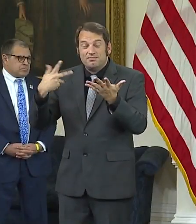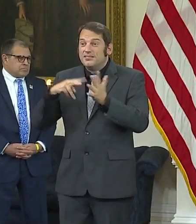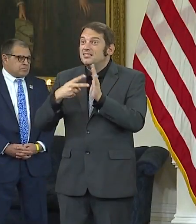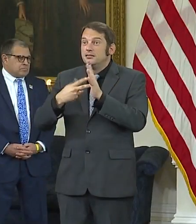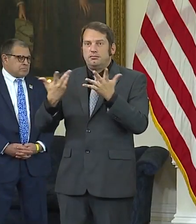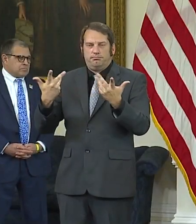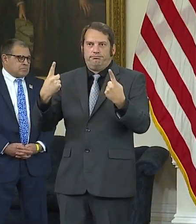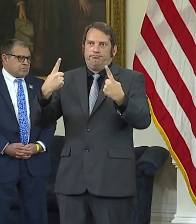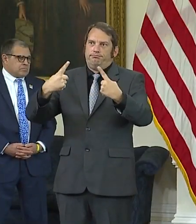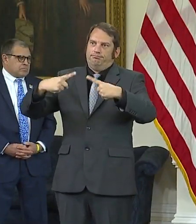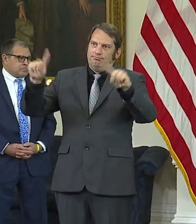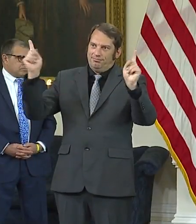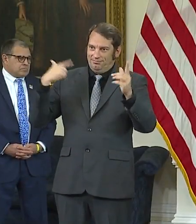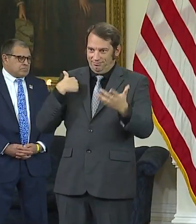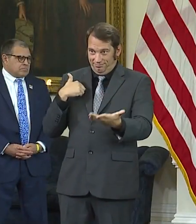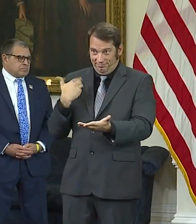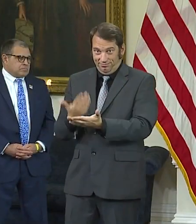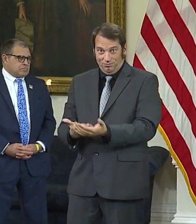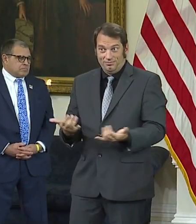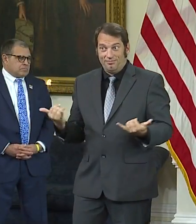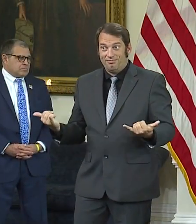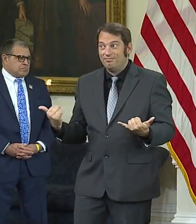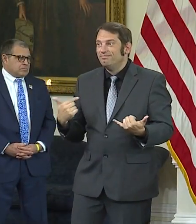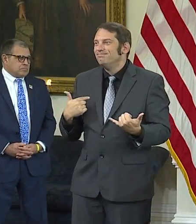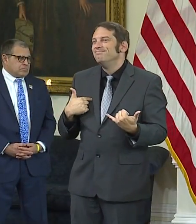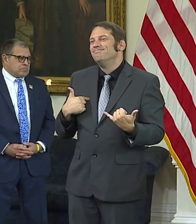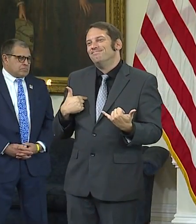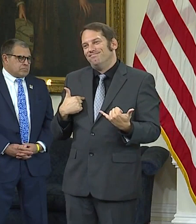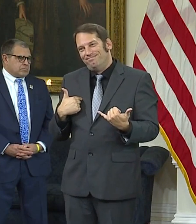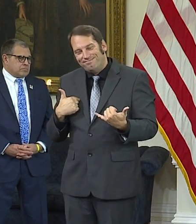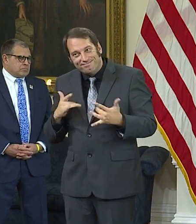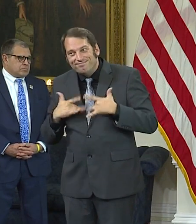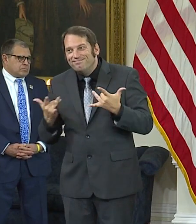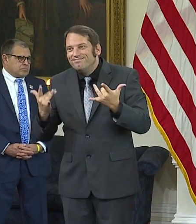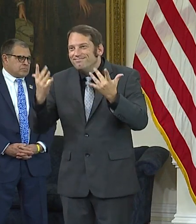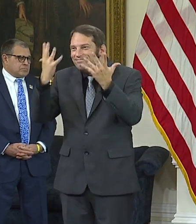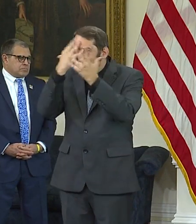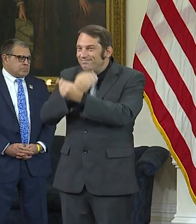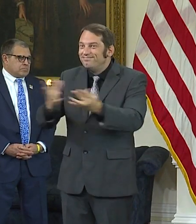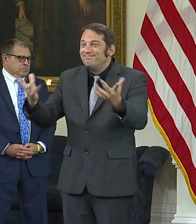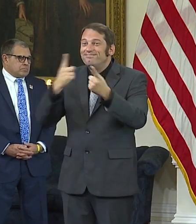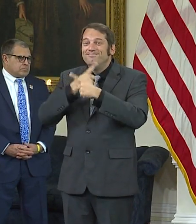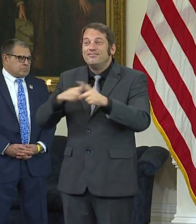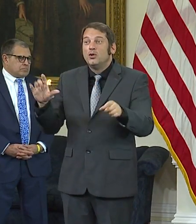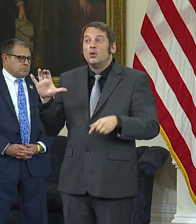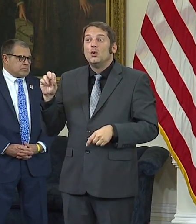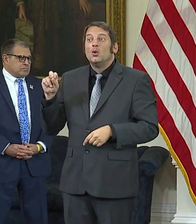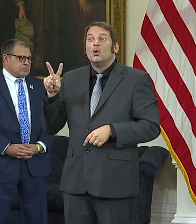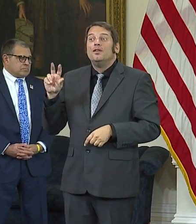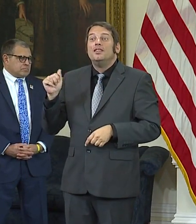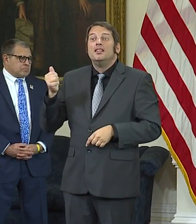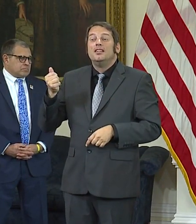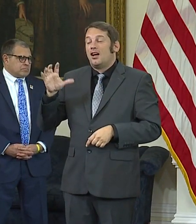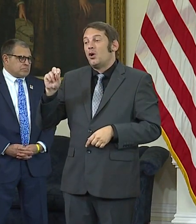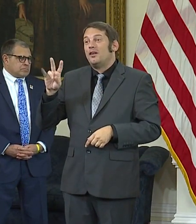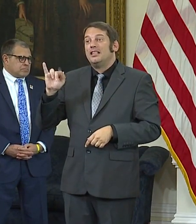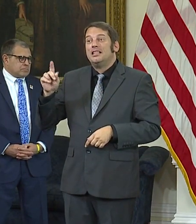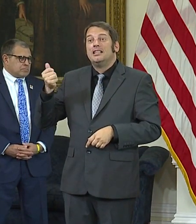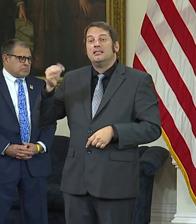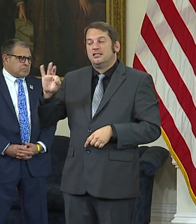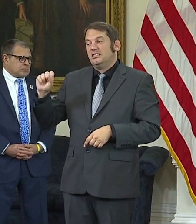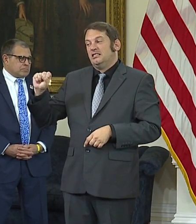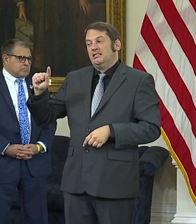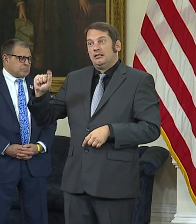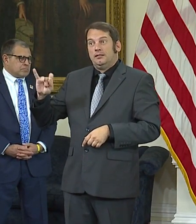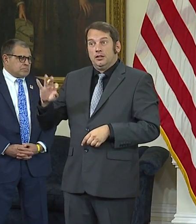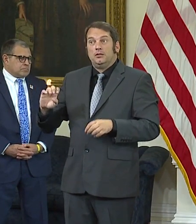normal. Today, I am announcing the end of the COVID-19 state of emergency in Maryland. On